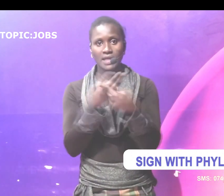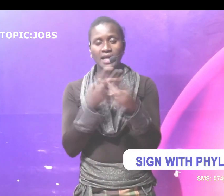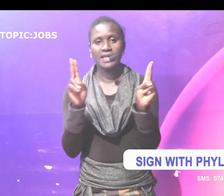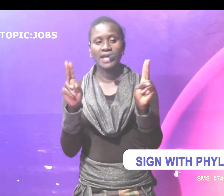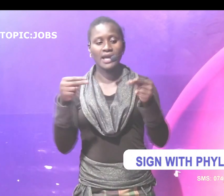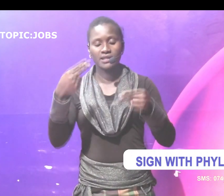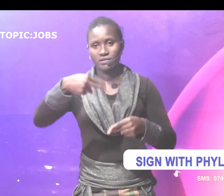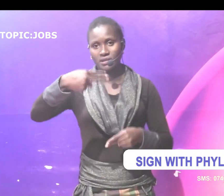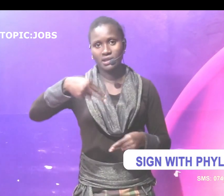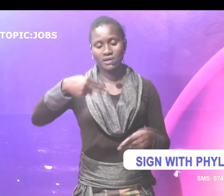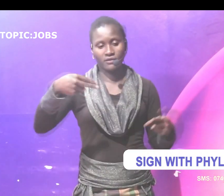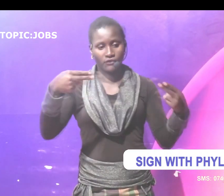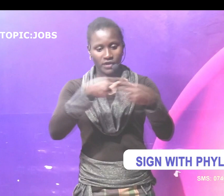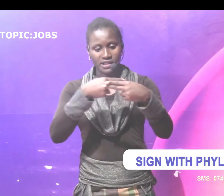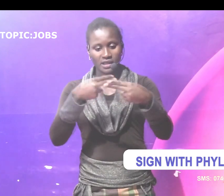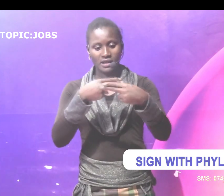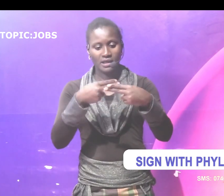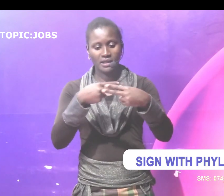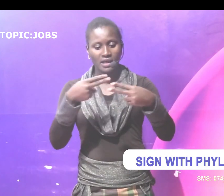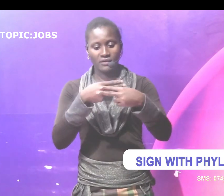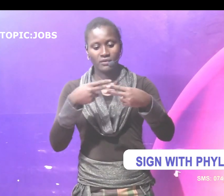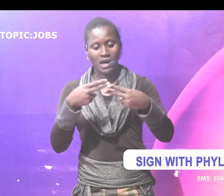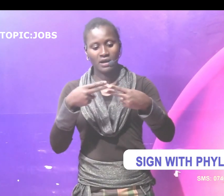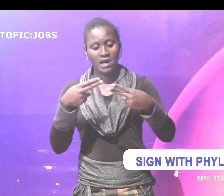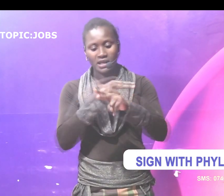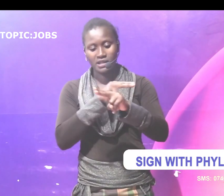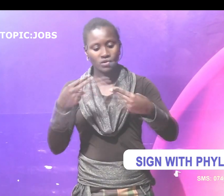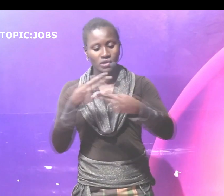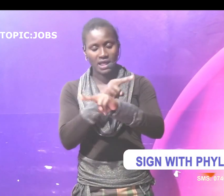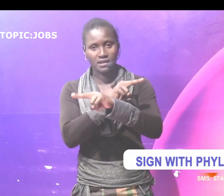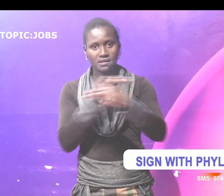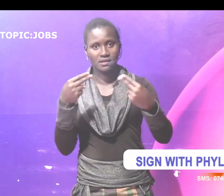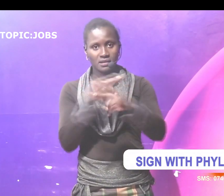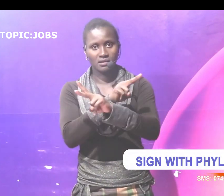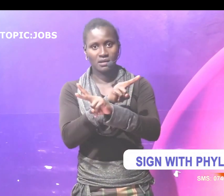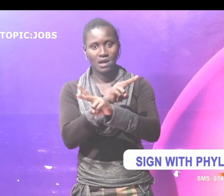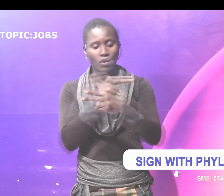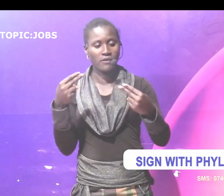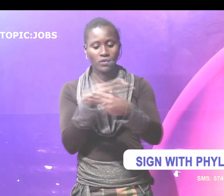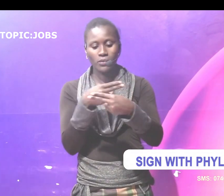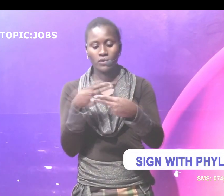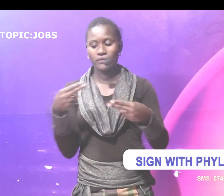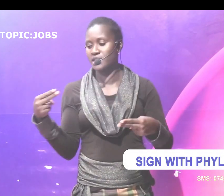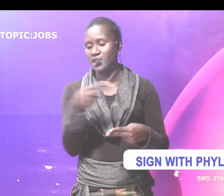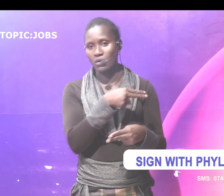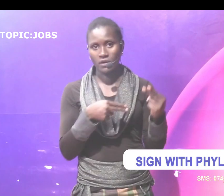Letter H facing the against you, like this, away from you, facing away from you.